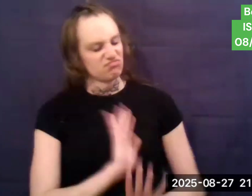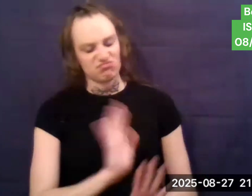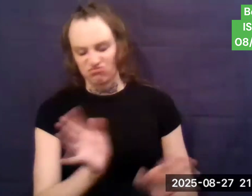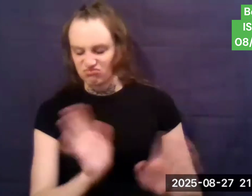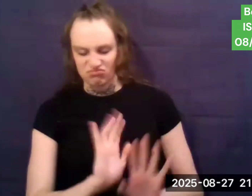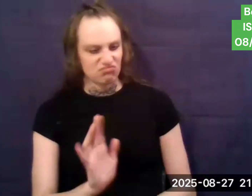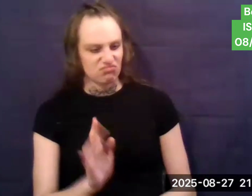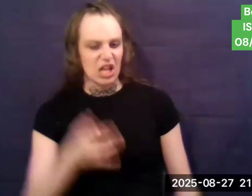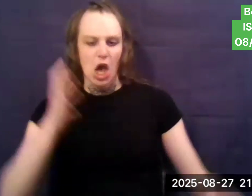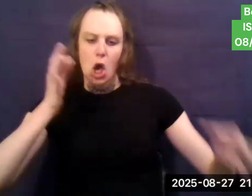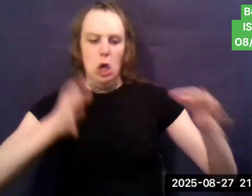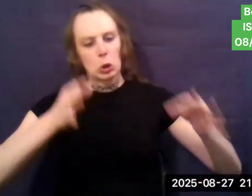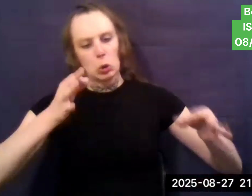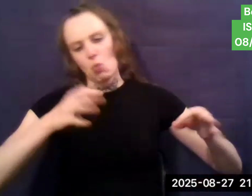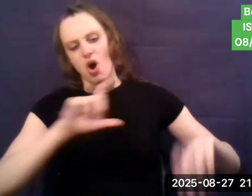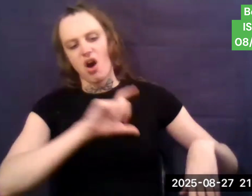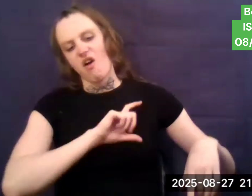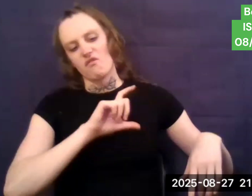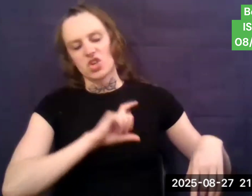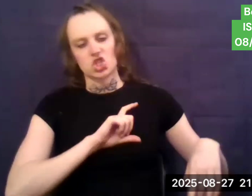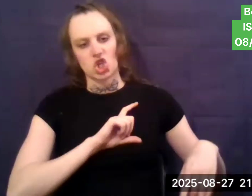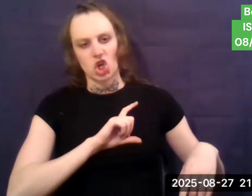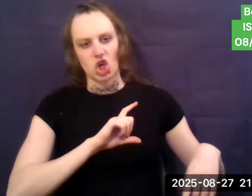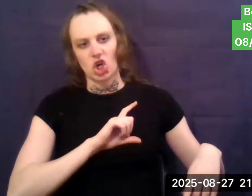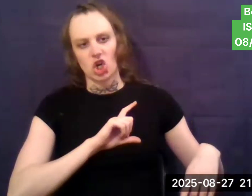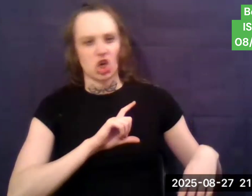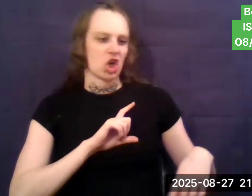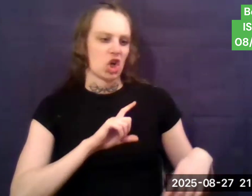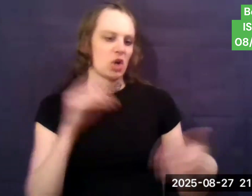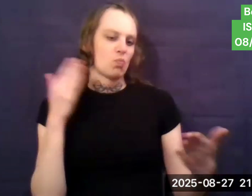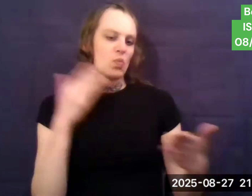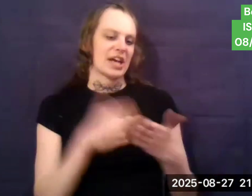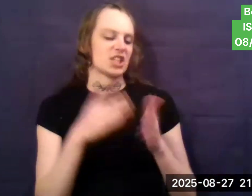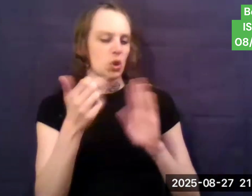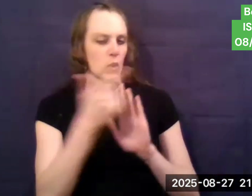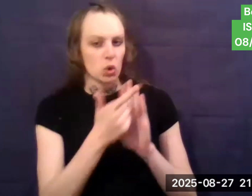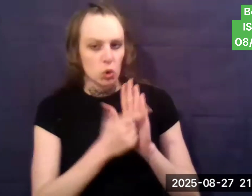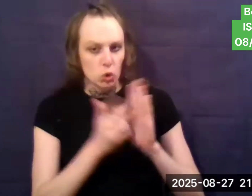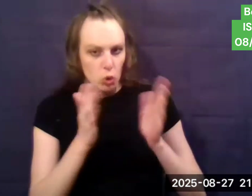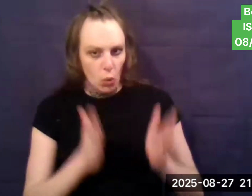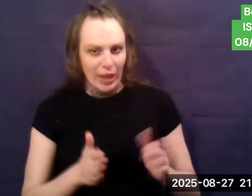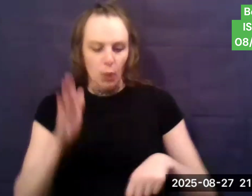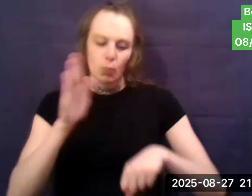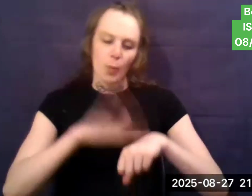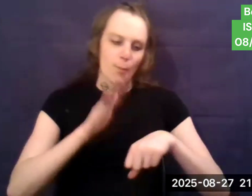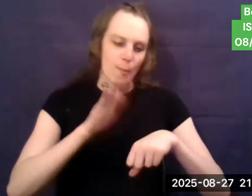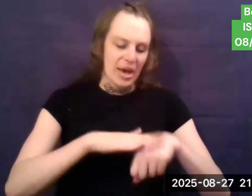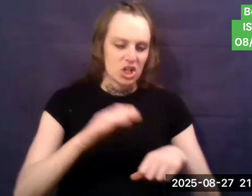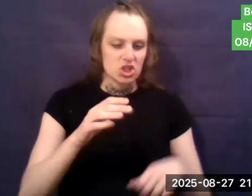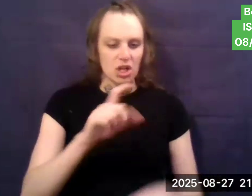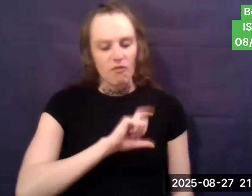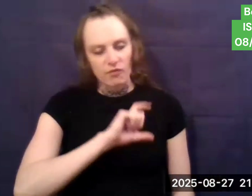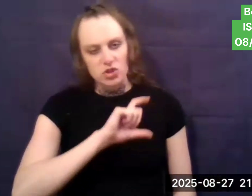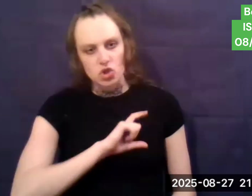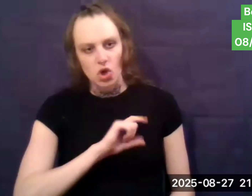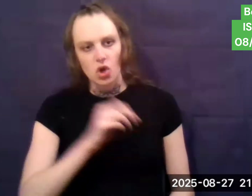court officers, right? Prosecuting attorneys and probation officers and all these kinds of people,